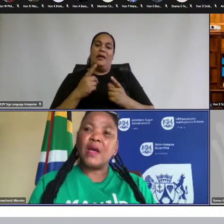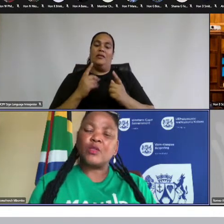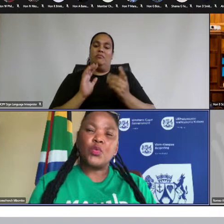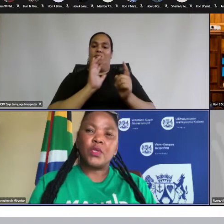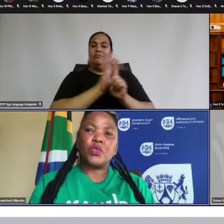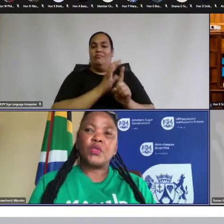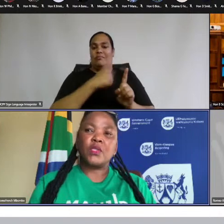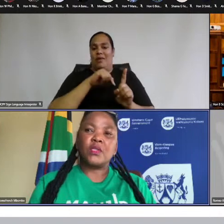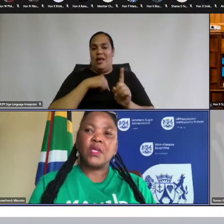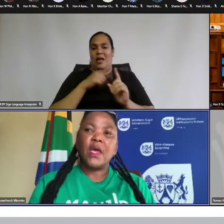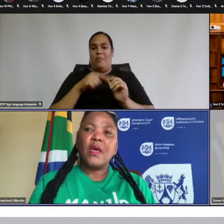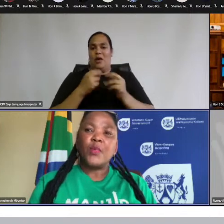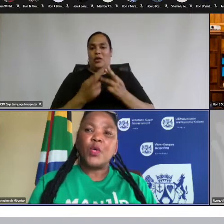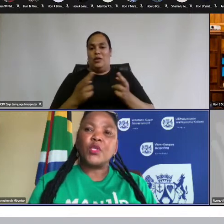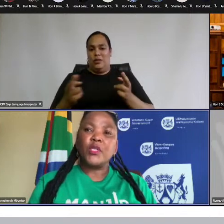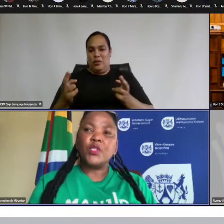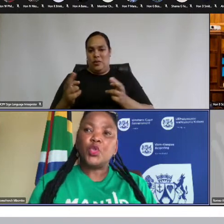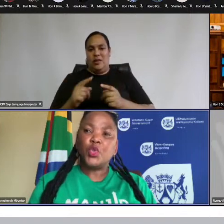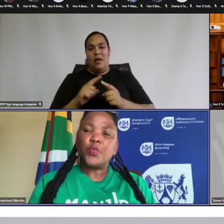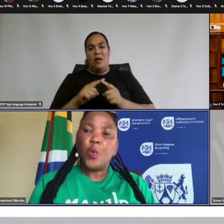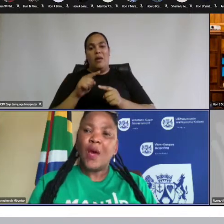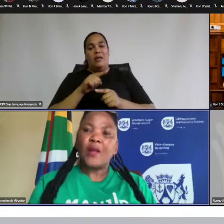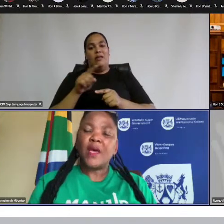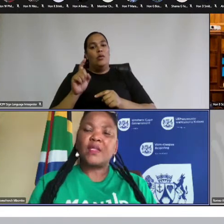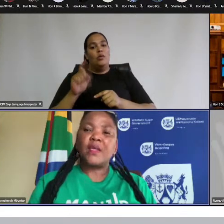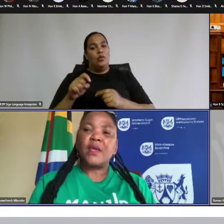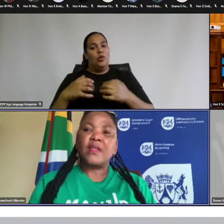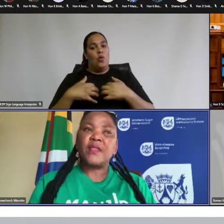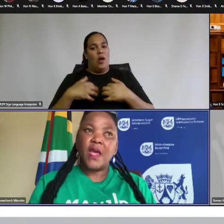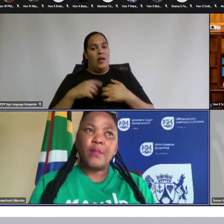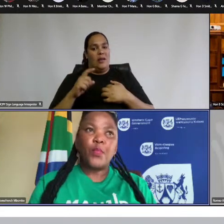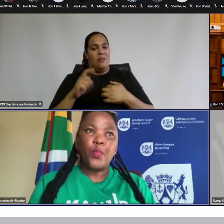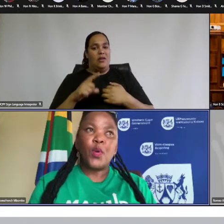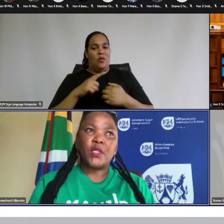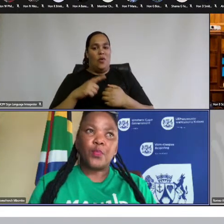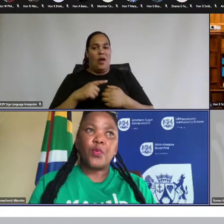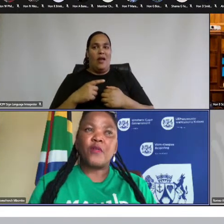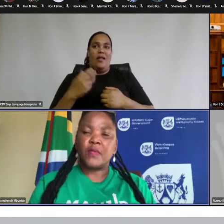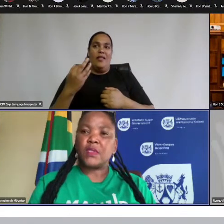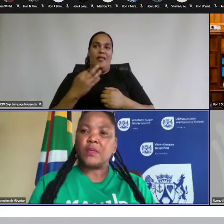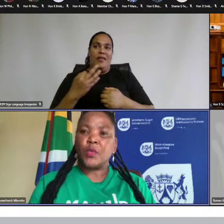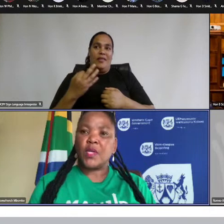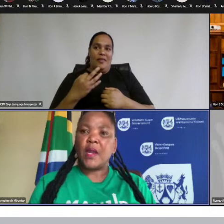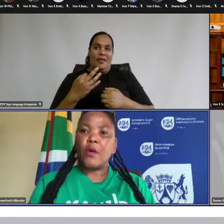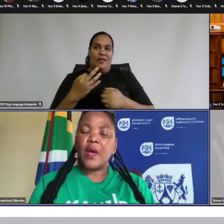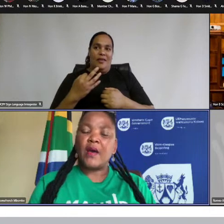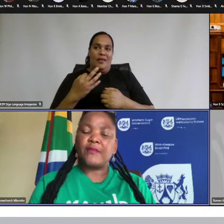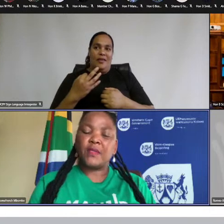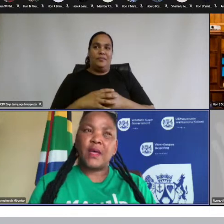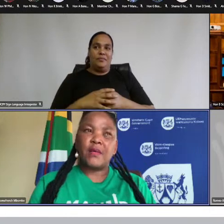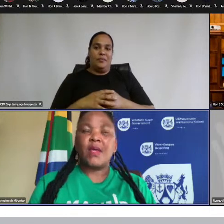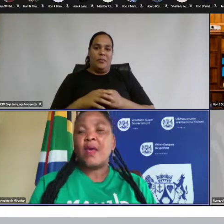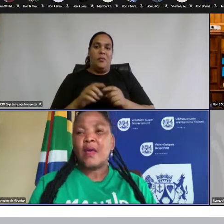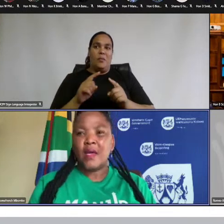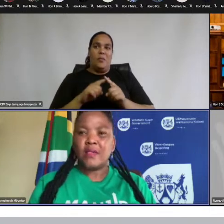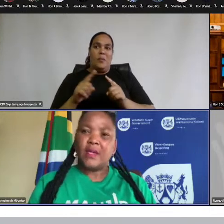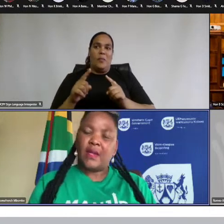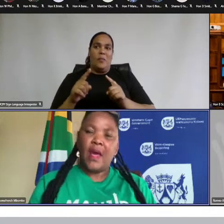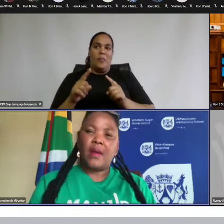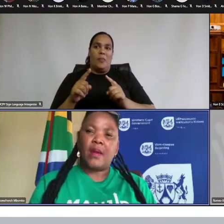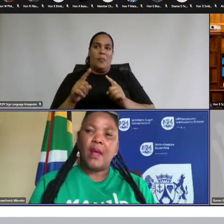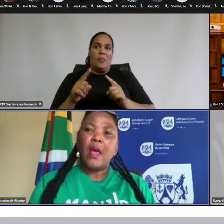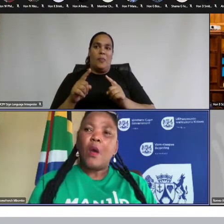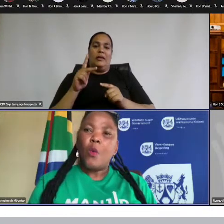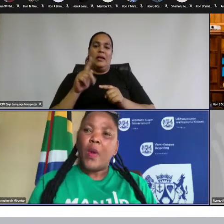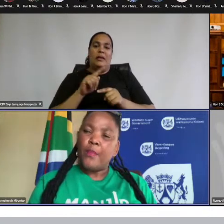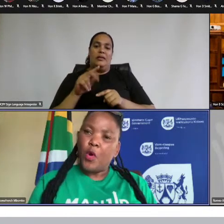in regard to the resources, because it should be worrying that the third populous province, because now we are after the